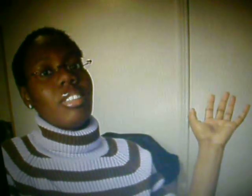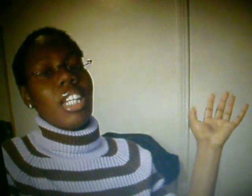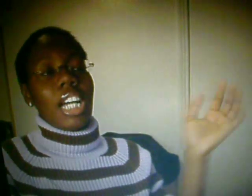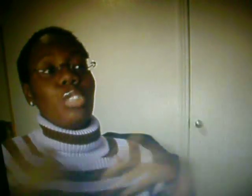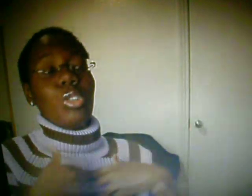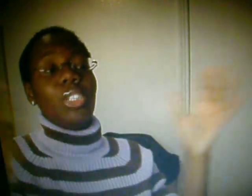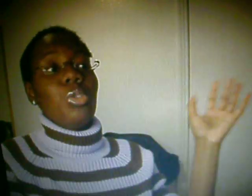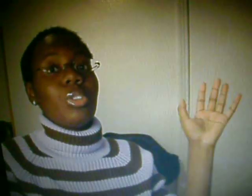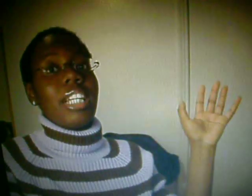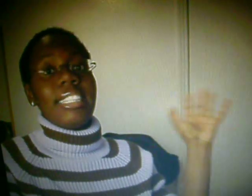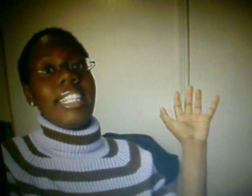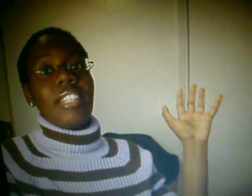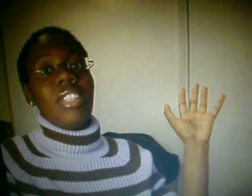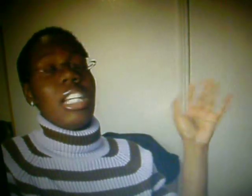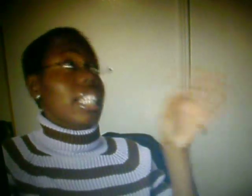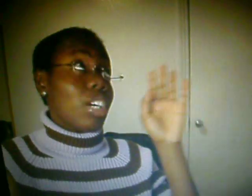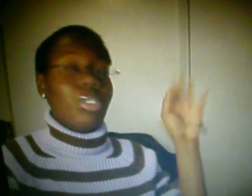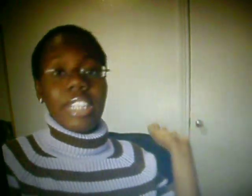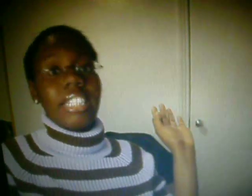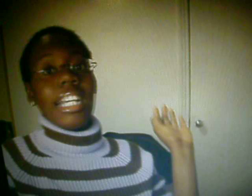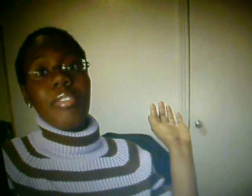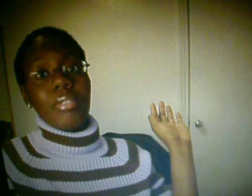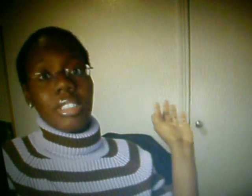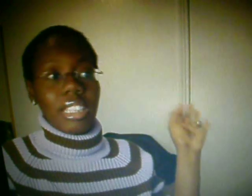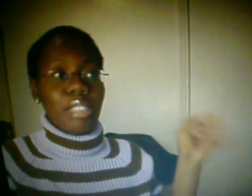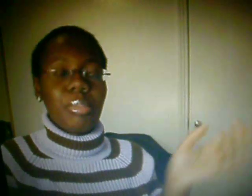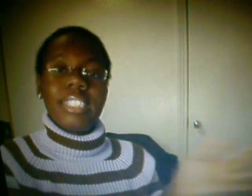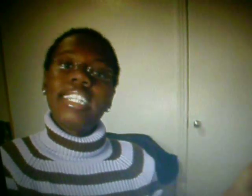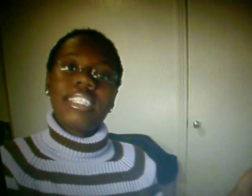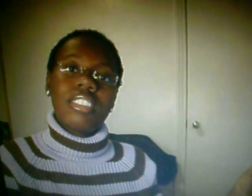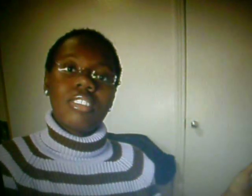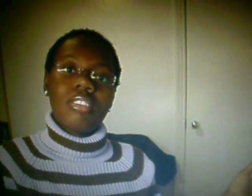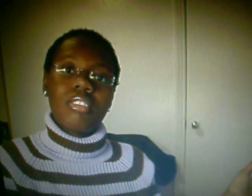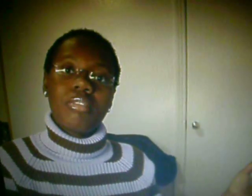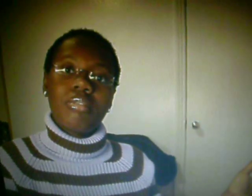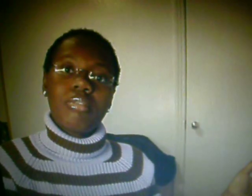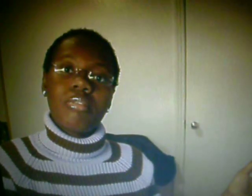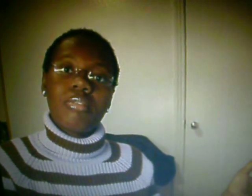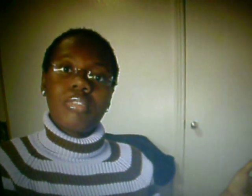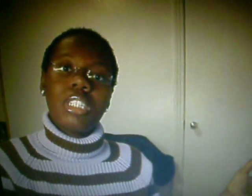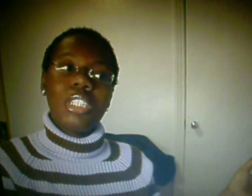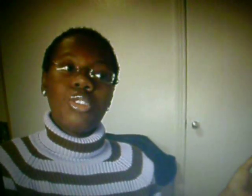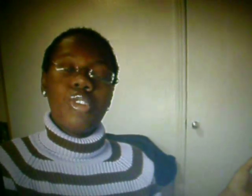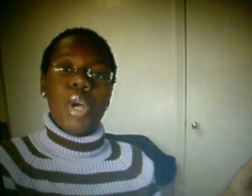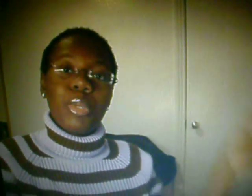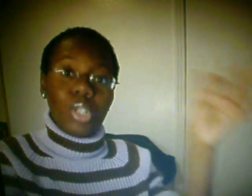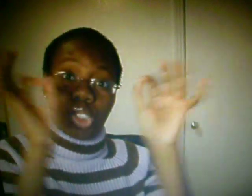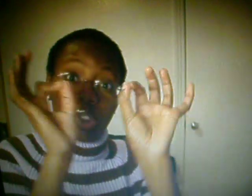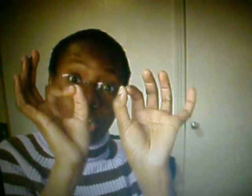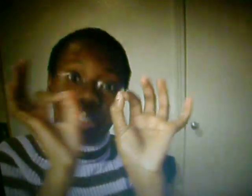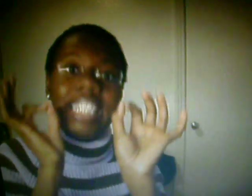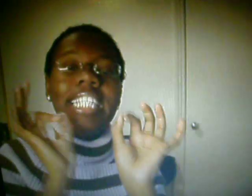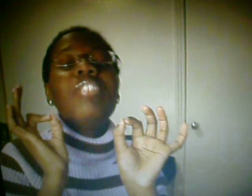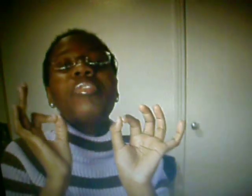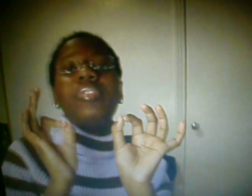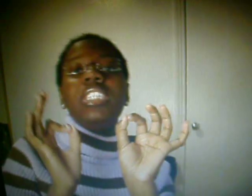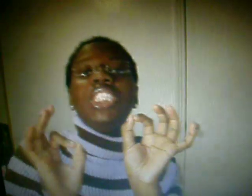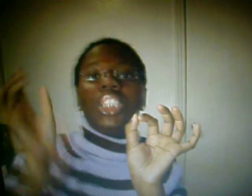And it's only those that are saved that are going to enter heaven. It's as simple as that. You know, because your belief in Jesus